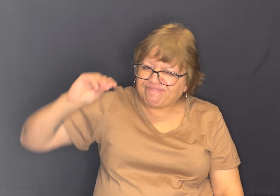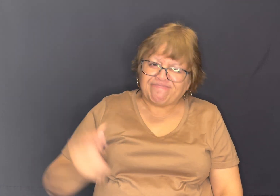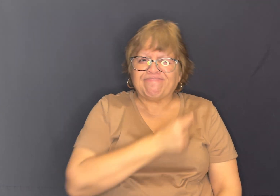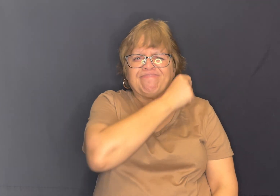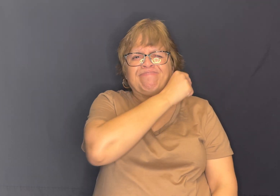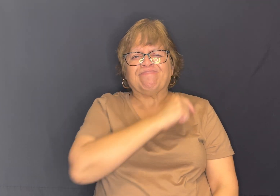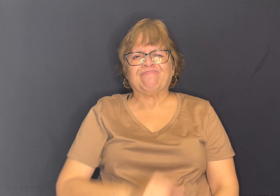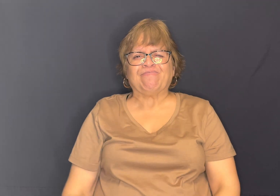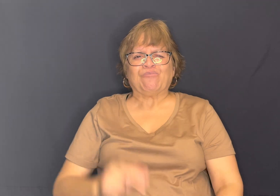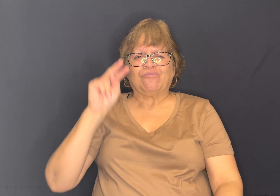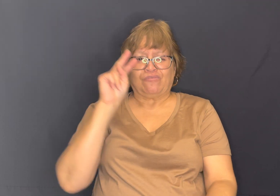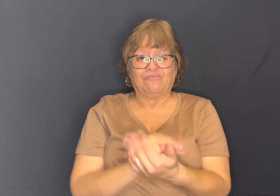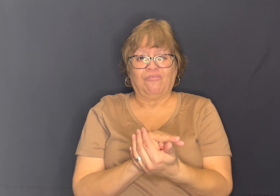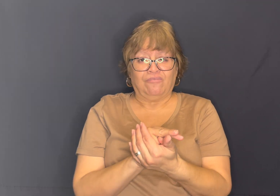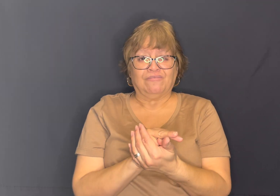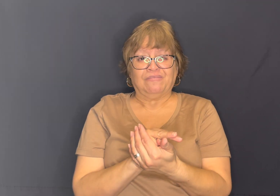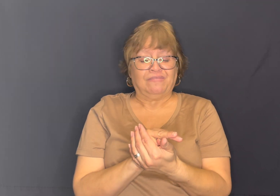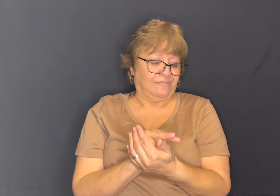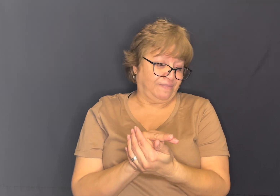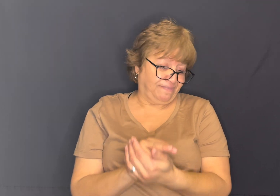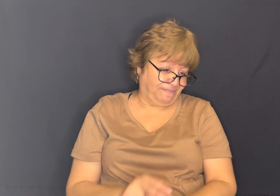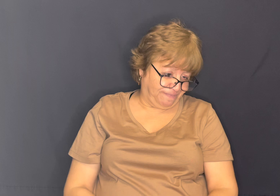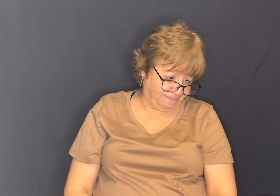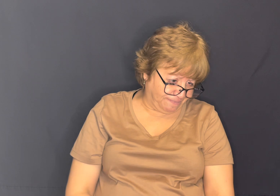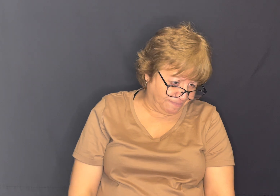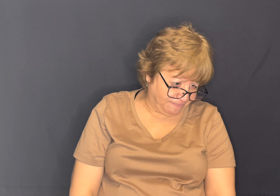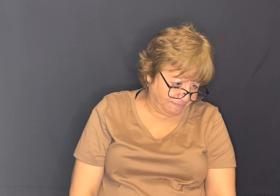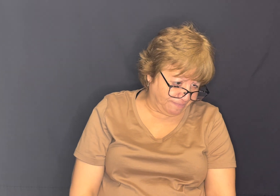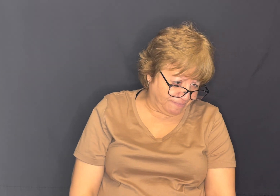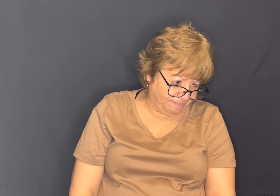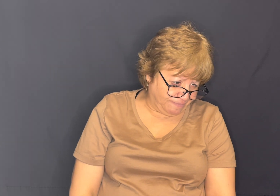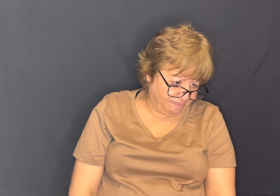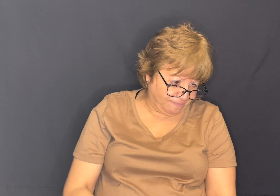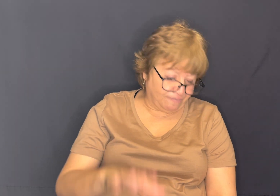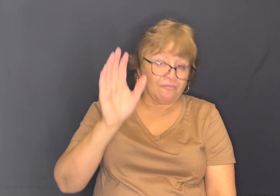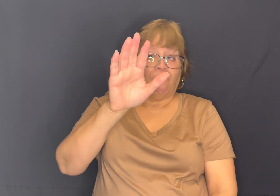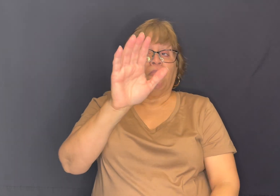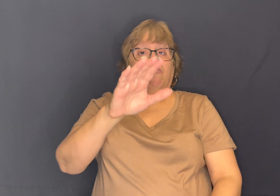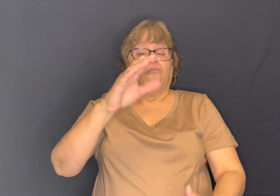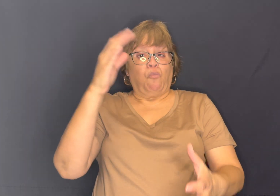Lose or lost. We lost. Dadgummit.